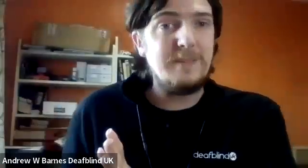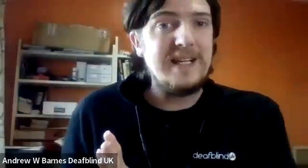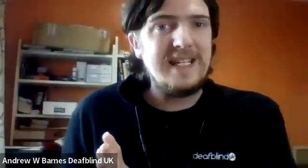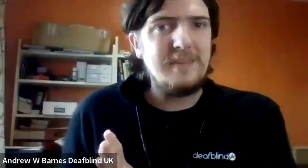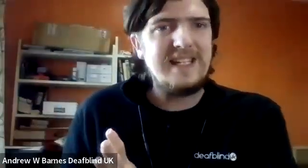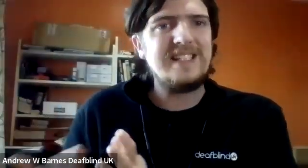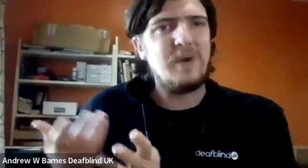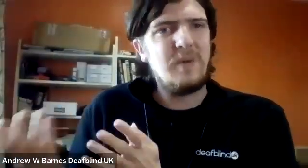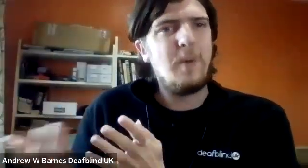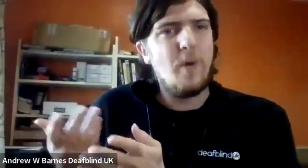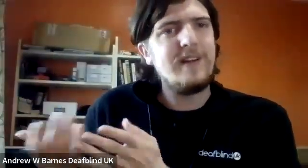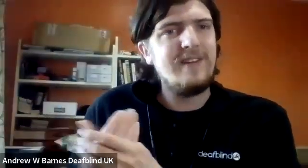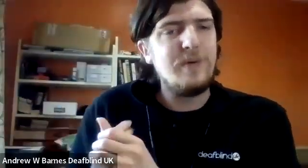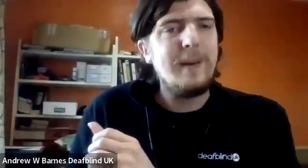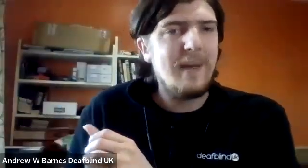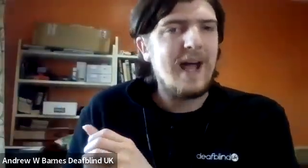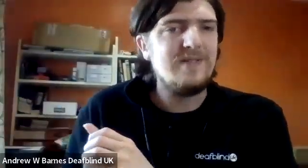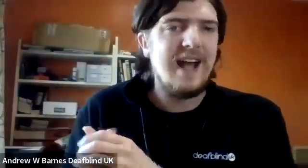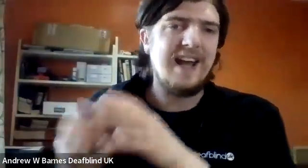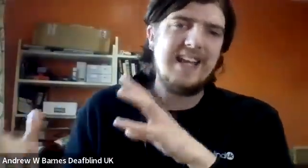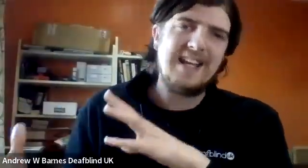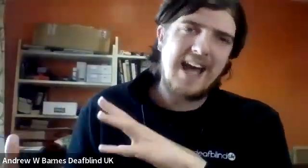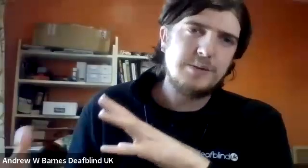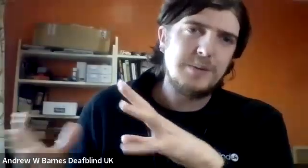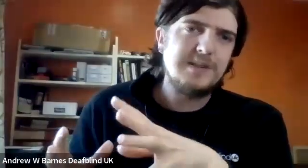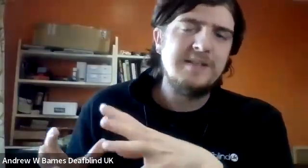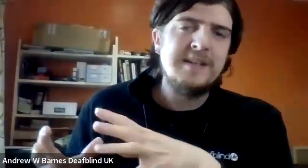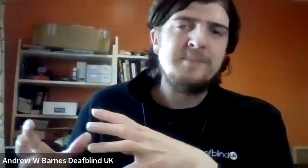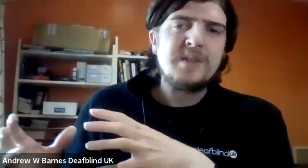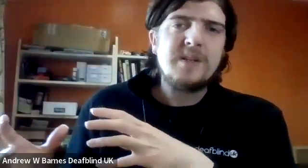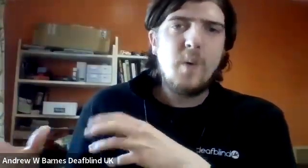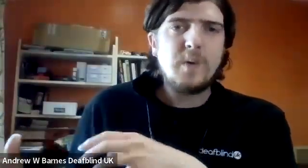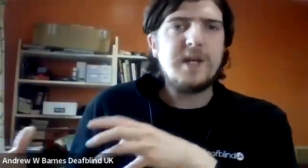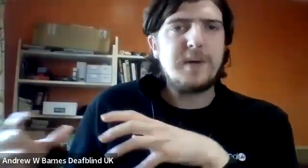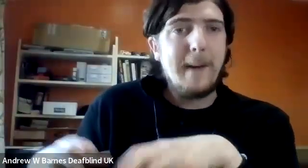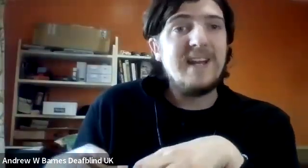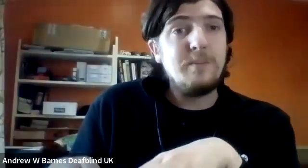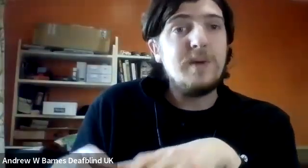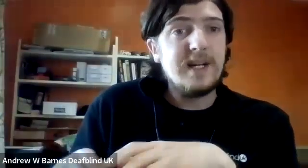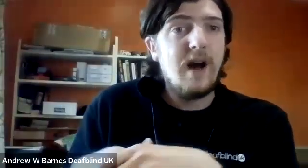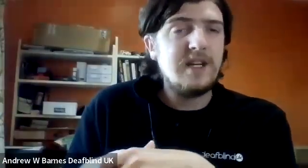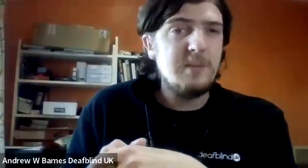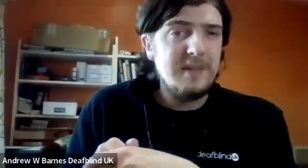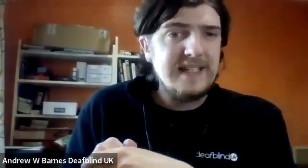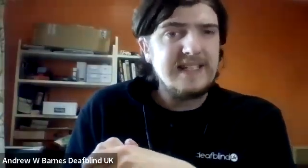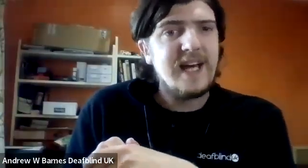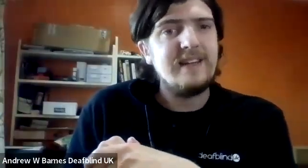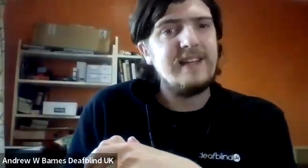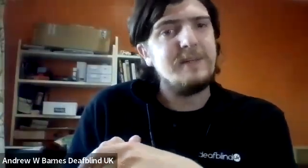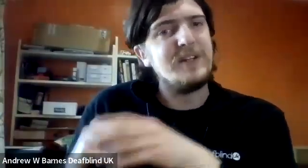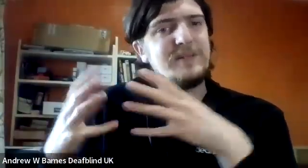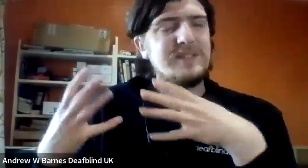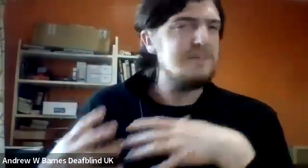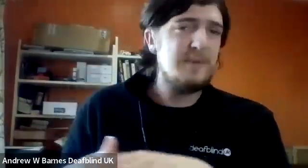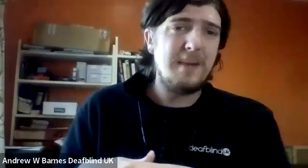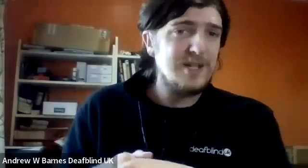hidden disability means and what the full impact of that. And I think that sort of also comes in with the kind of ability side of